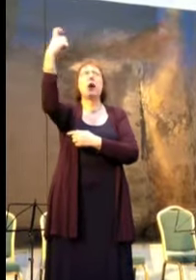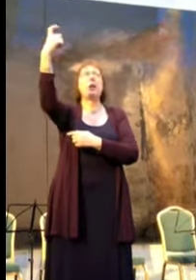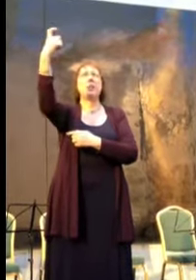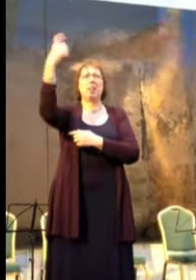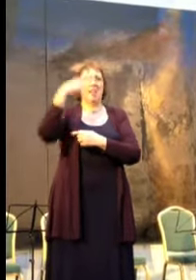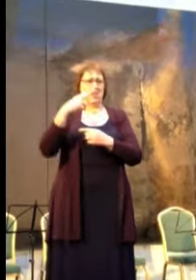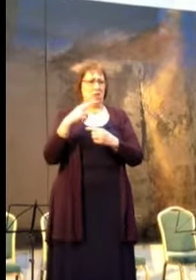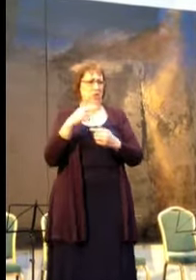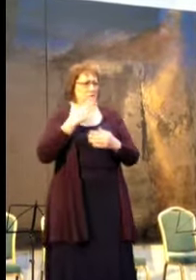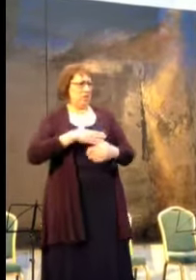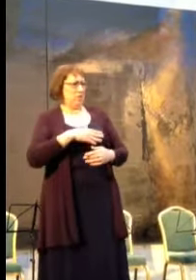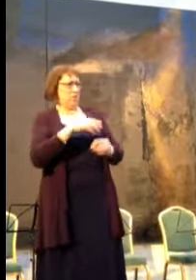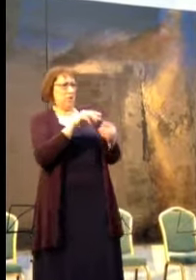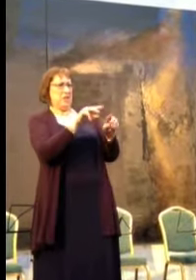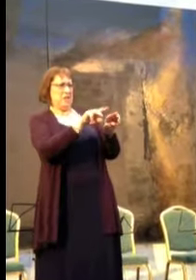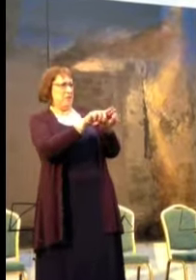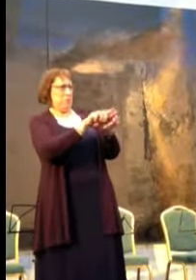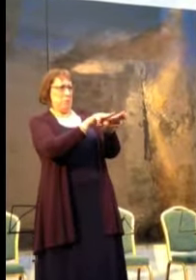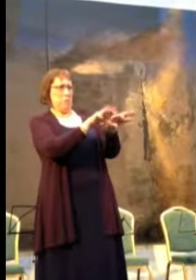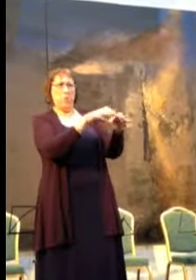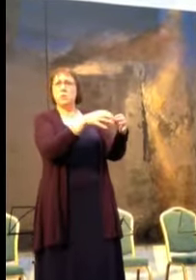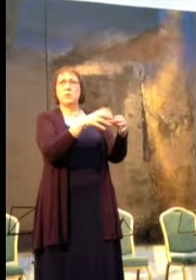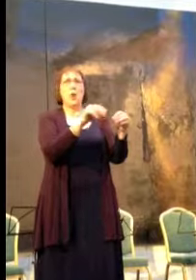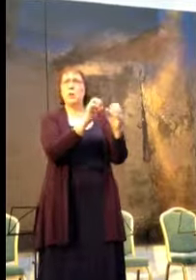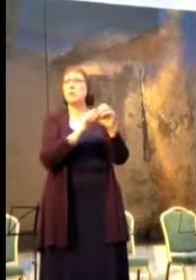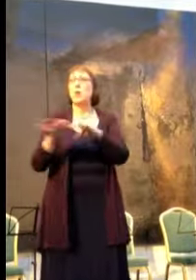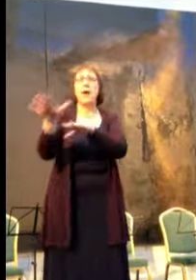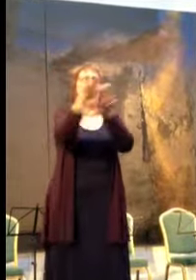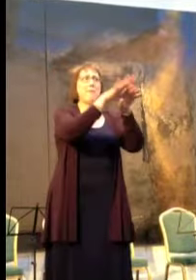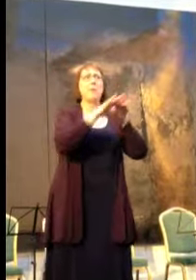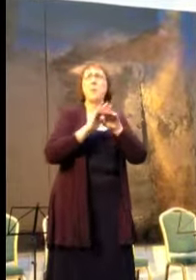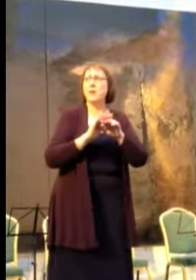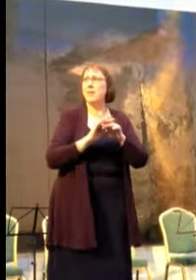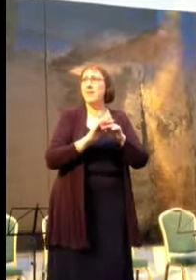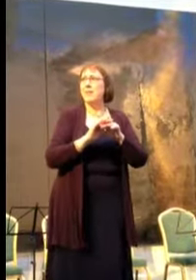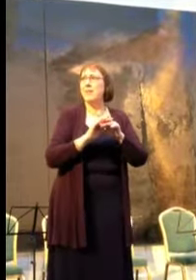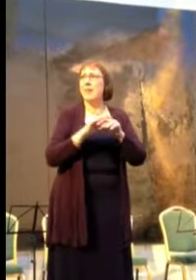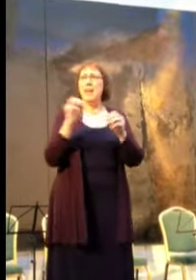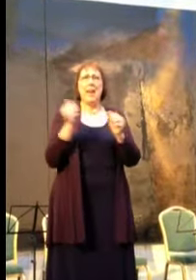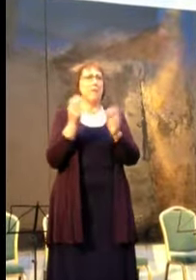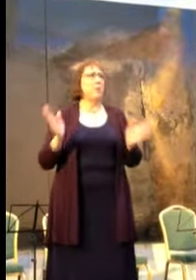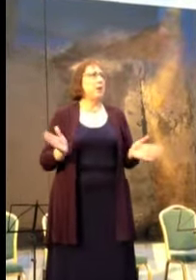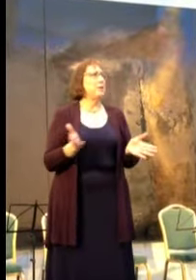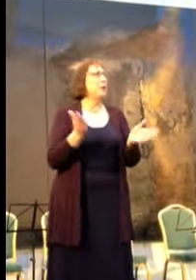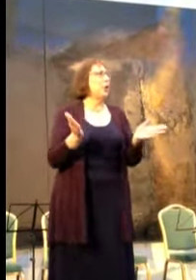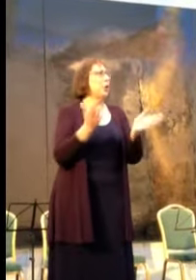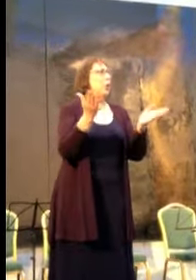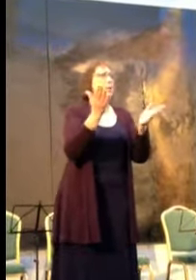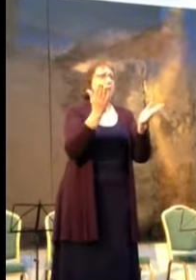by anything narrower, and where, if you like, a person is encouraging a dialogue